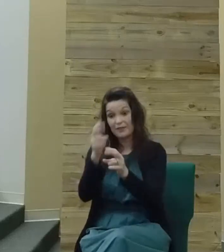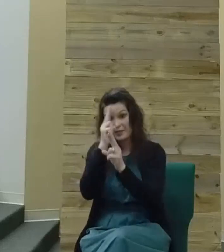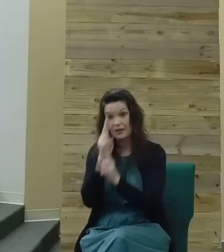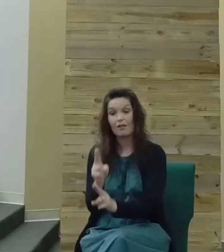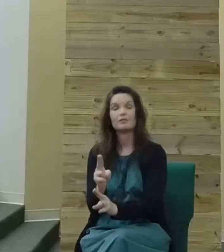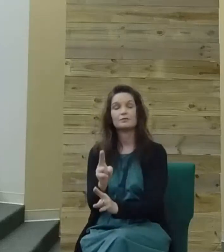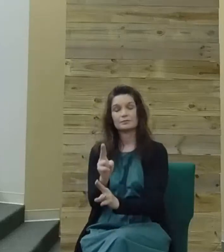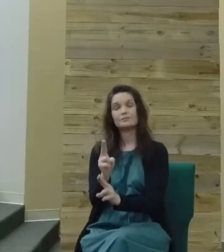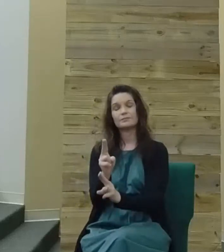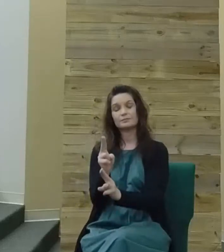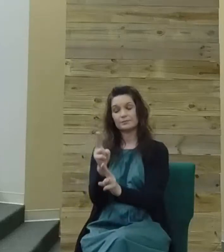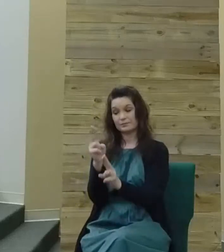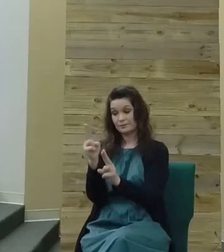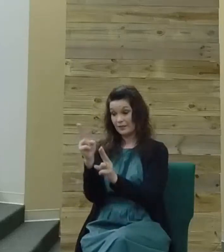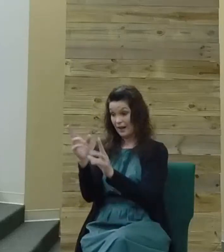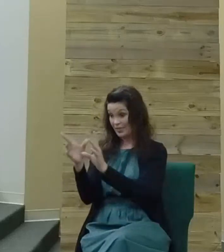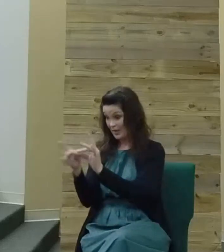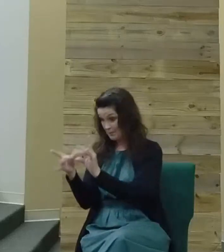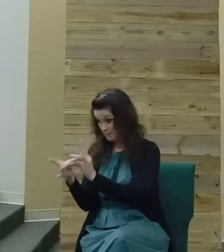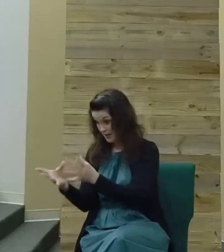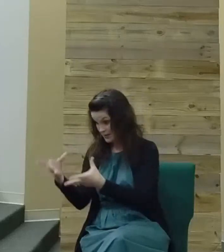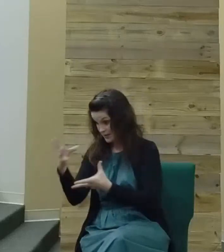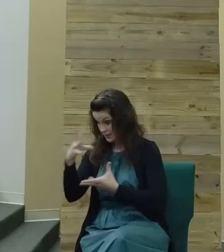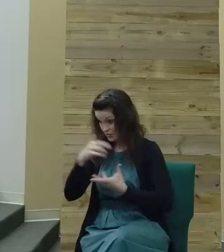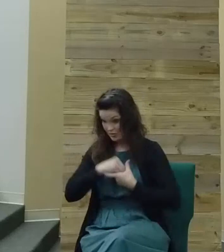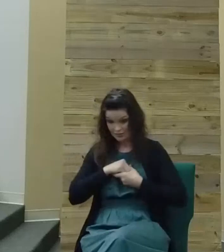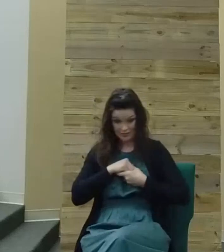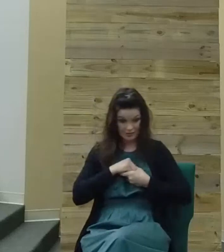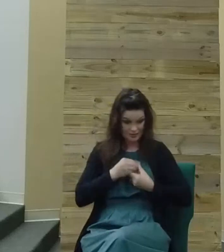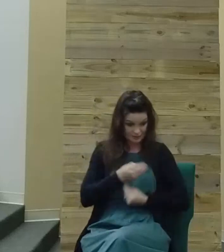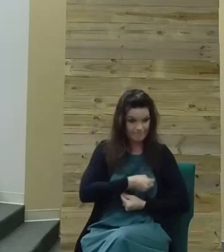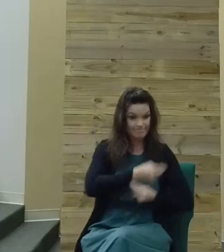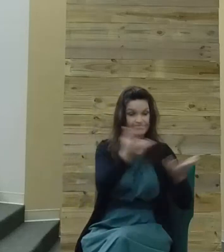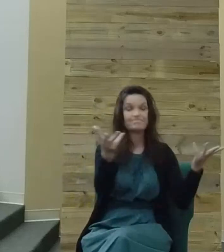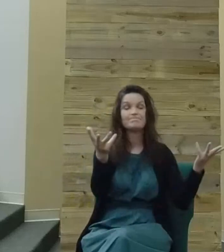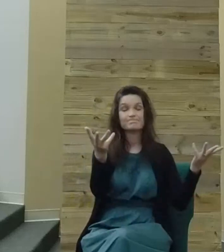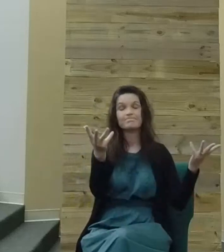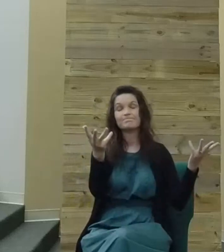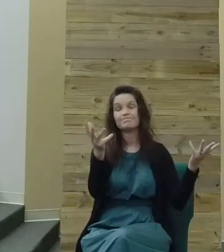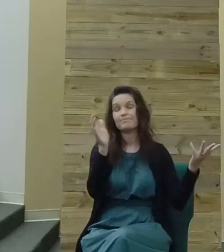given the privilege of taking the message of reconciliation to the world.